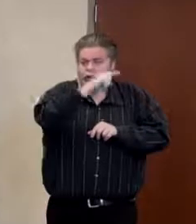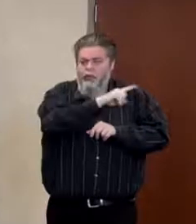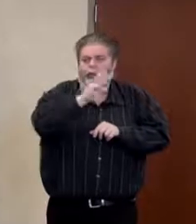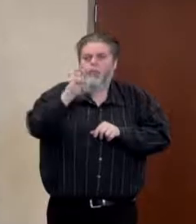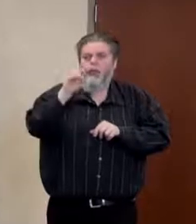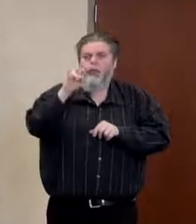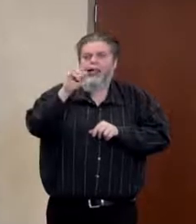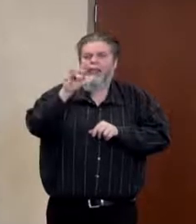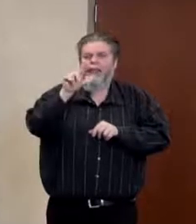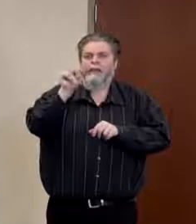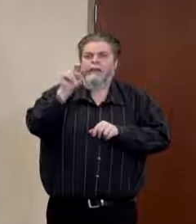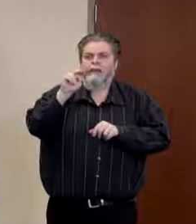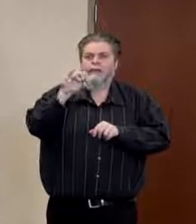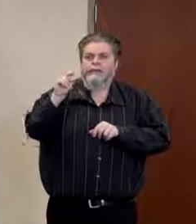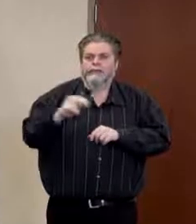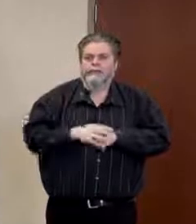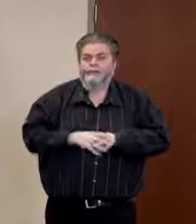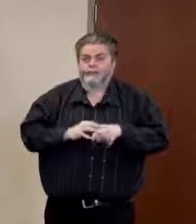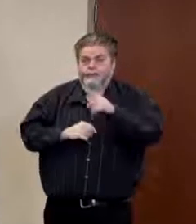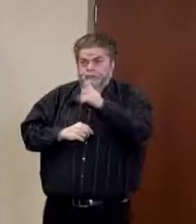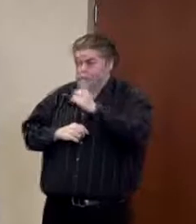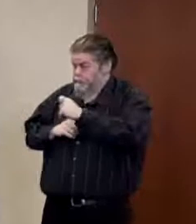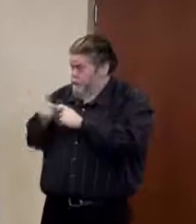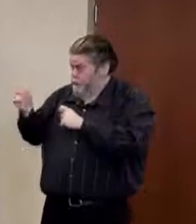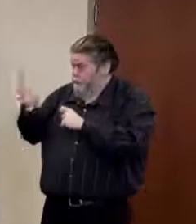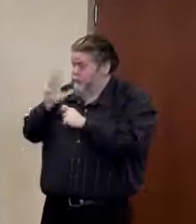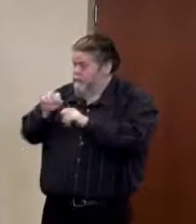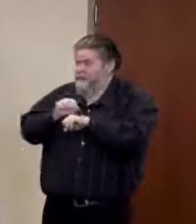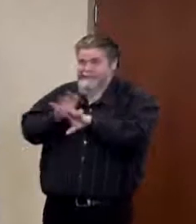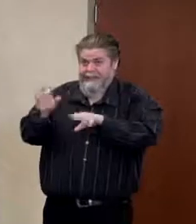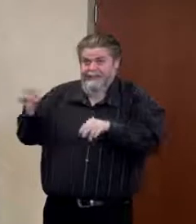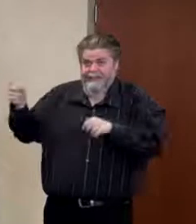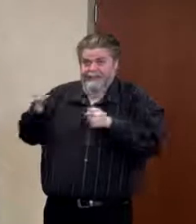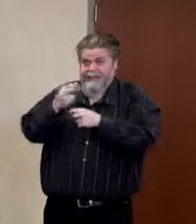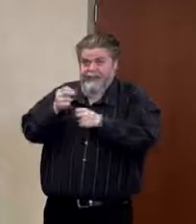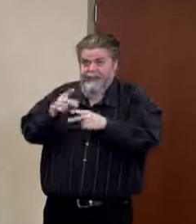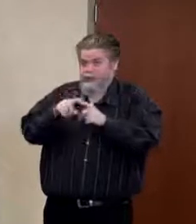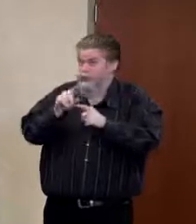Worthington. Will these slides be available to our news directors? We'll make the slides